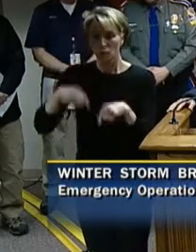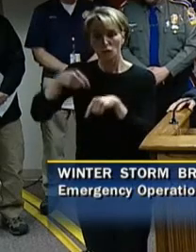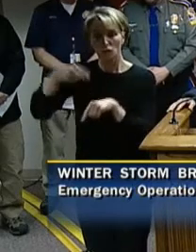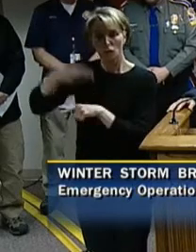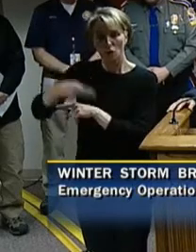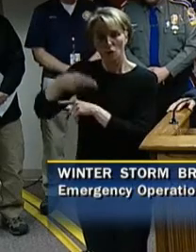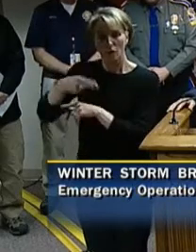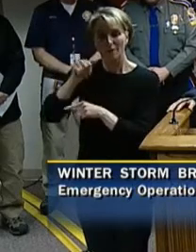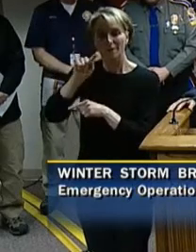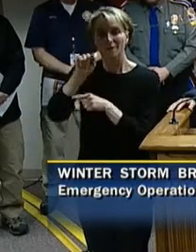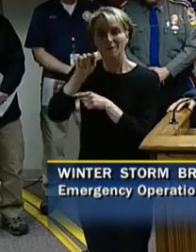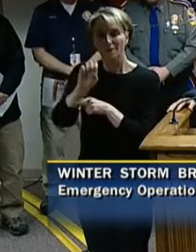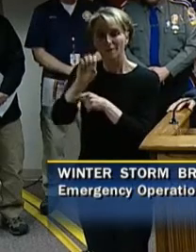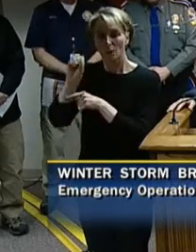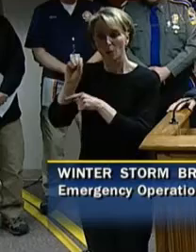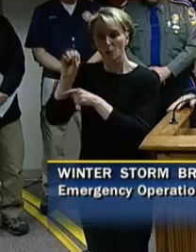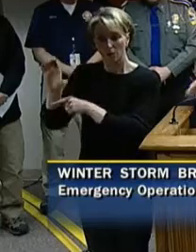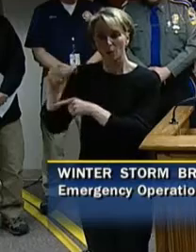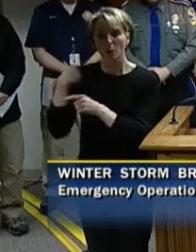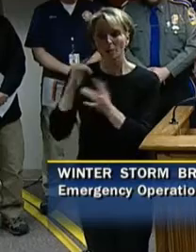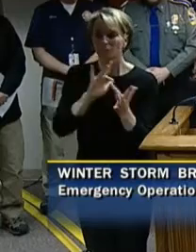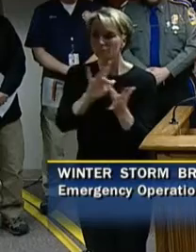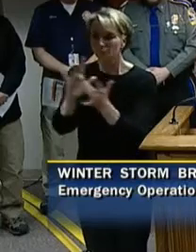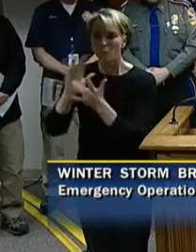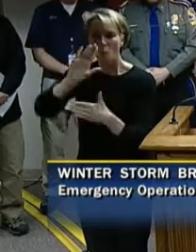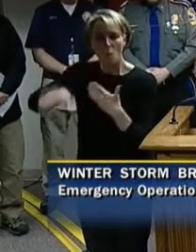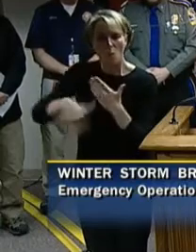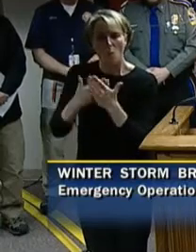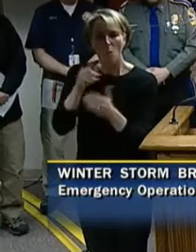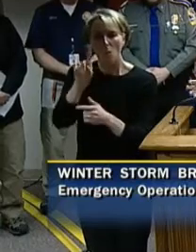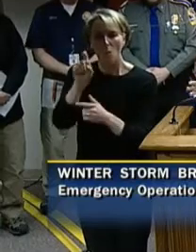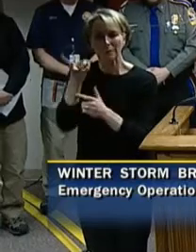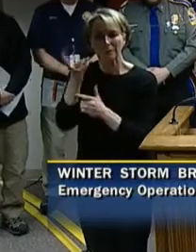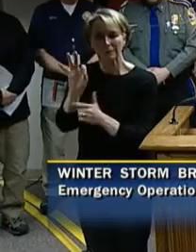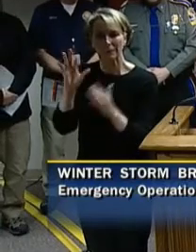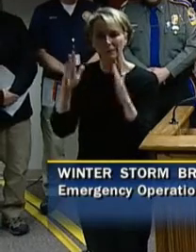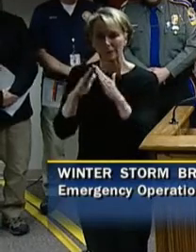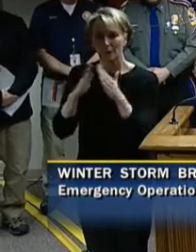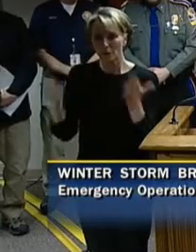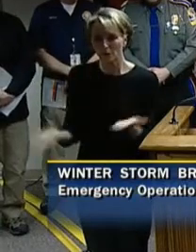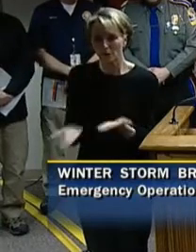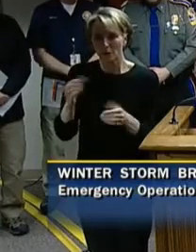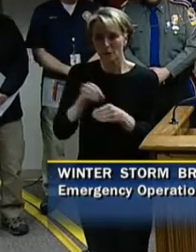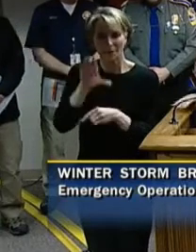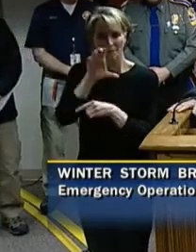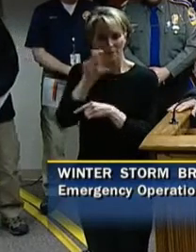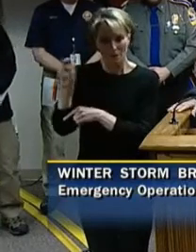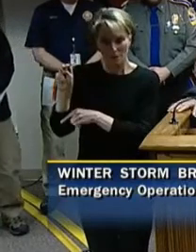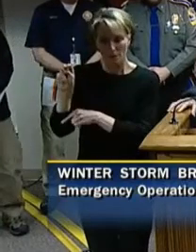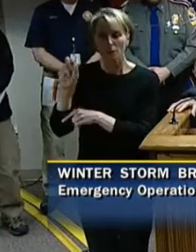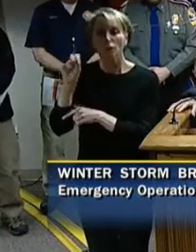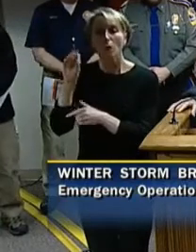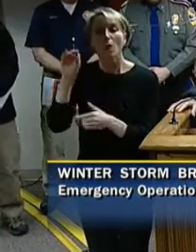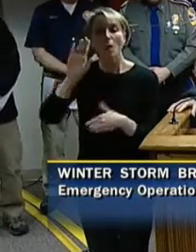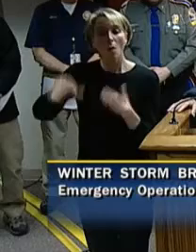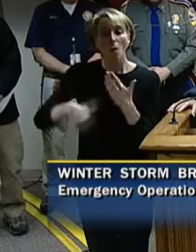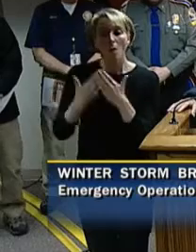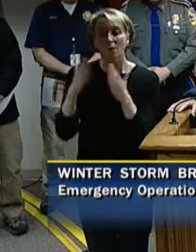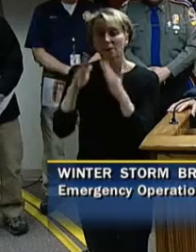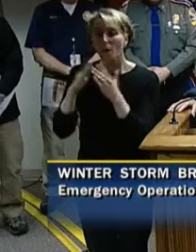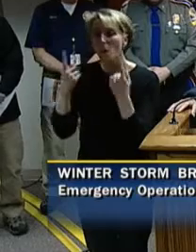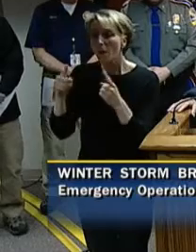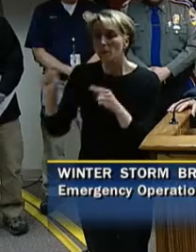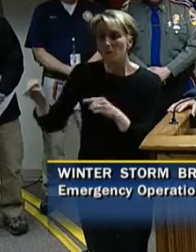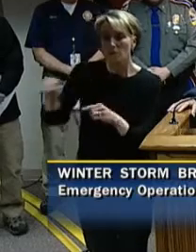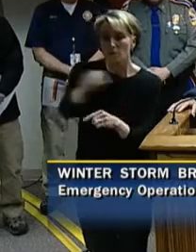time with each of our 169 towns. And they have internet connectivity, so everything locally happening comes back to this